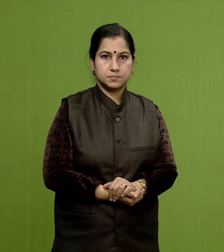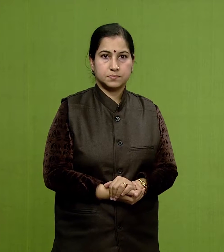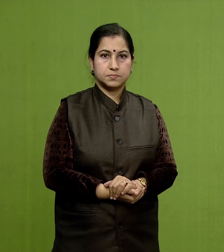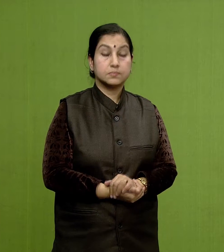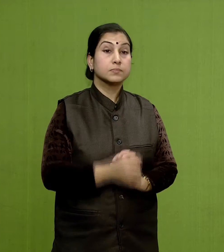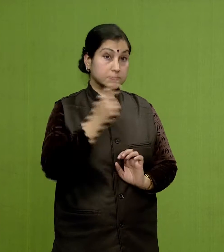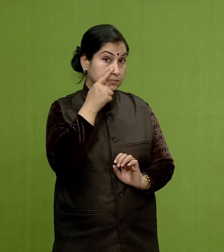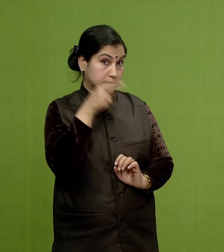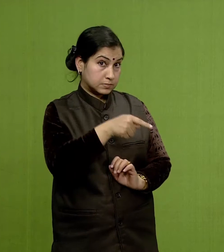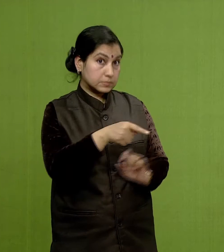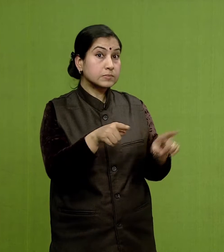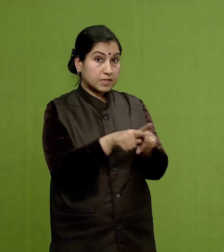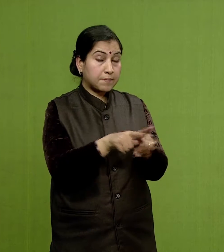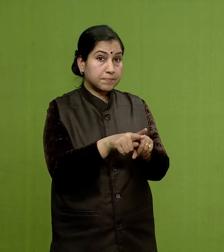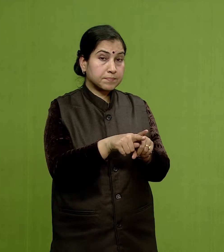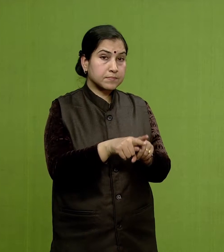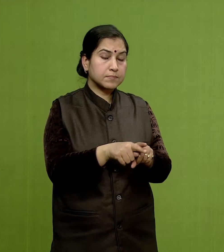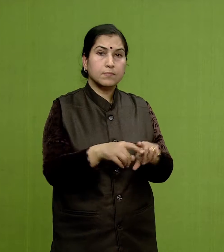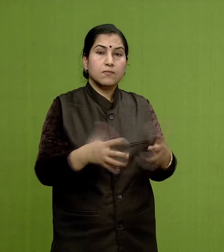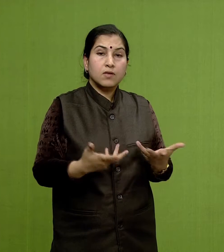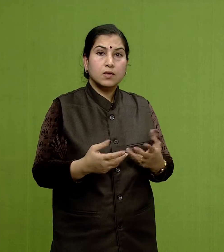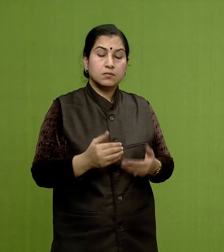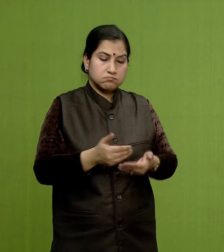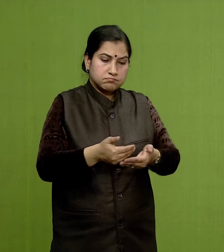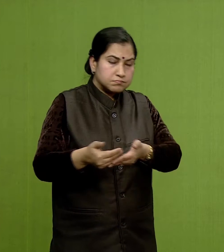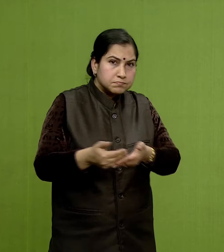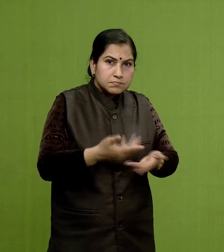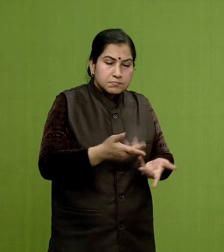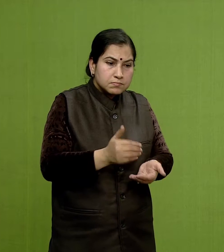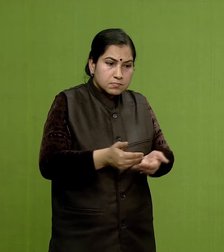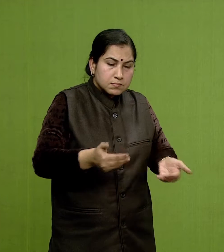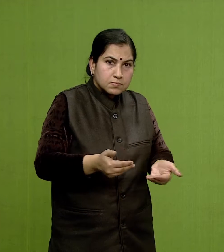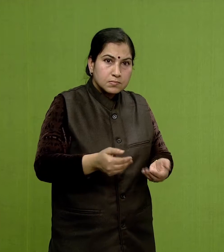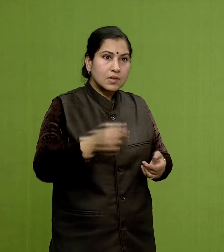She also has well developed language ability